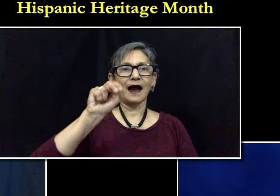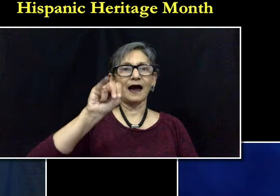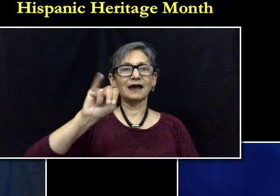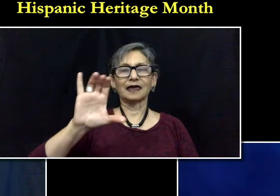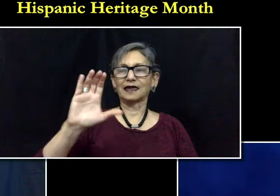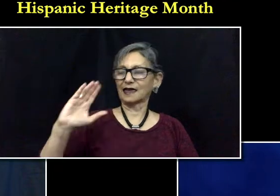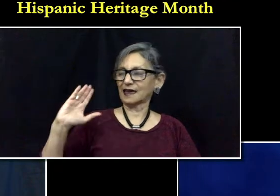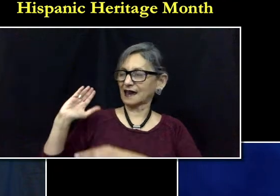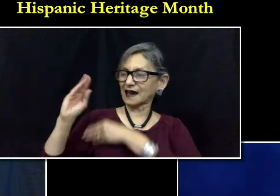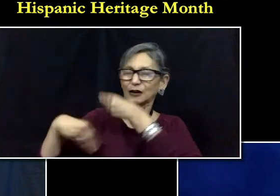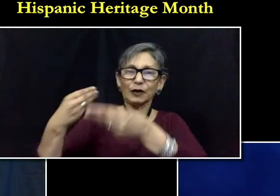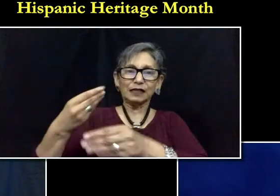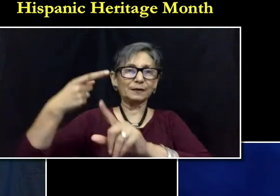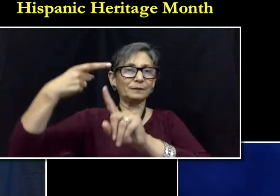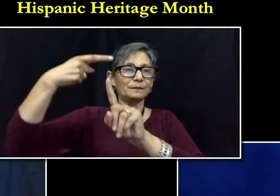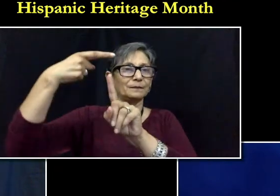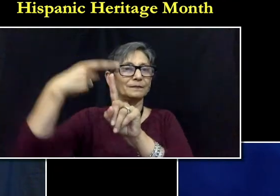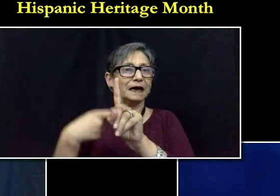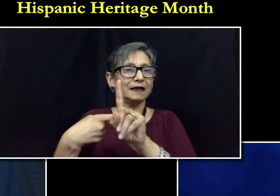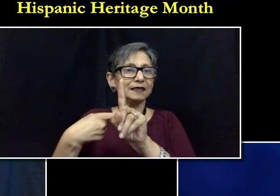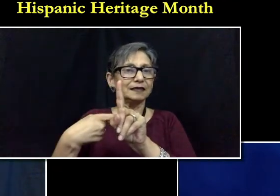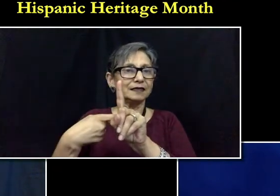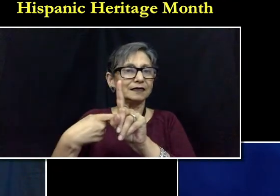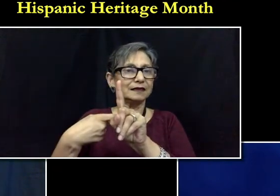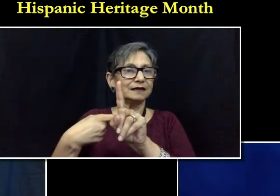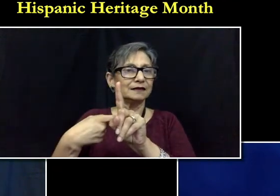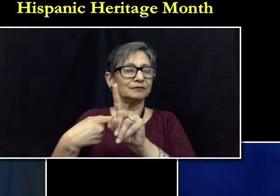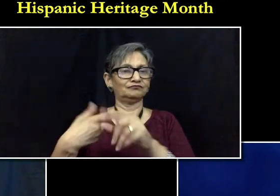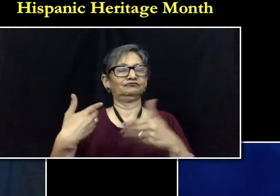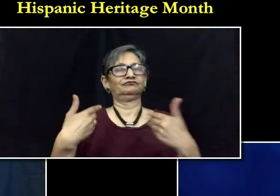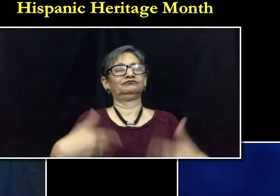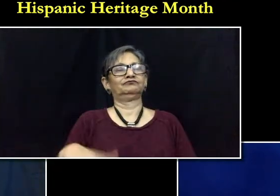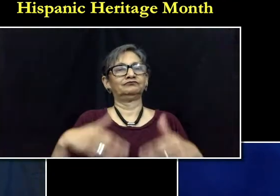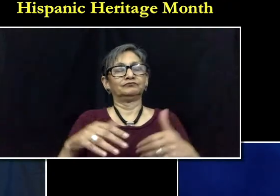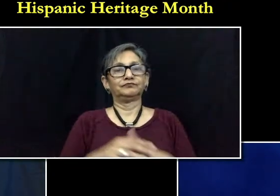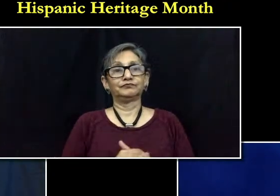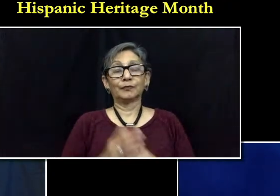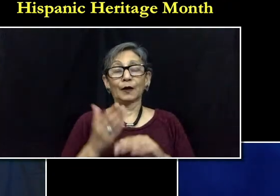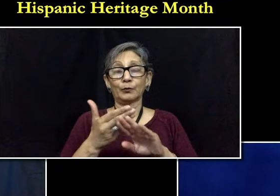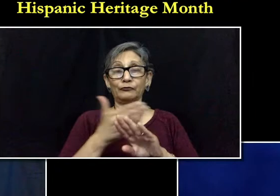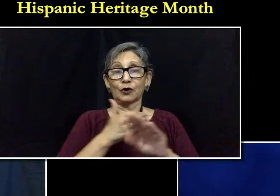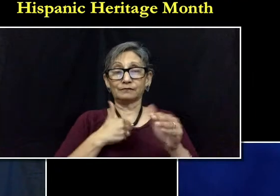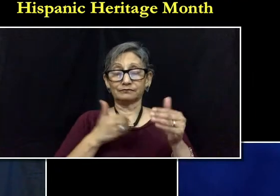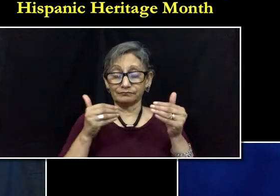Day. It's the Hispanic Heritage Month.